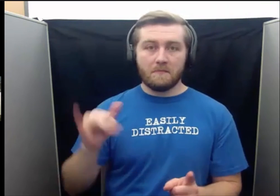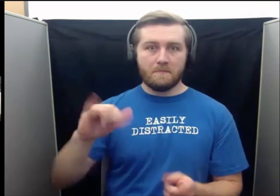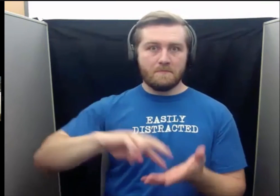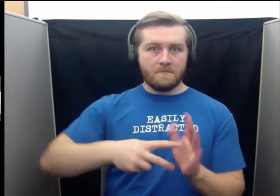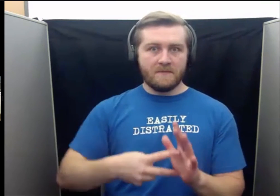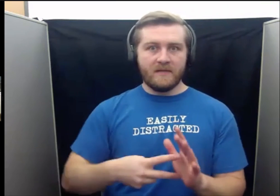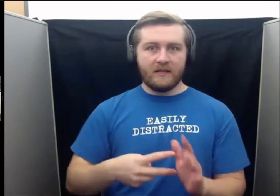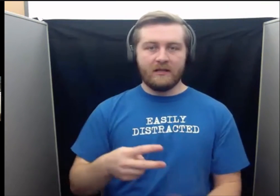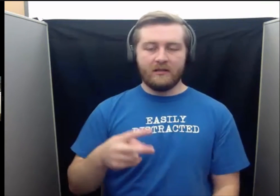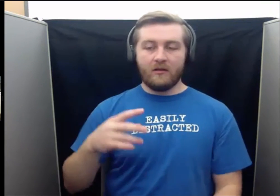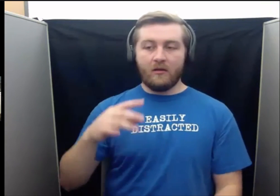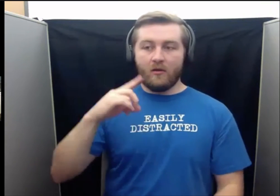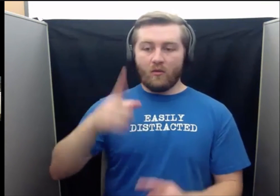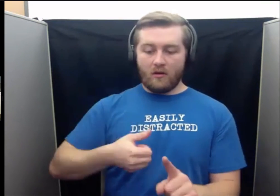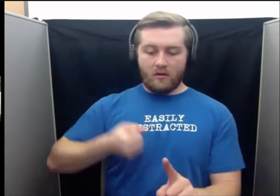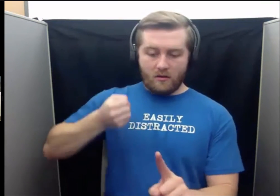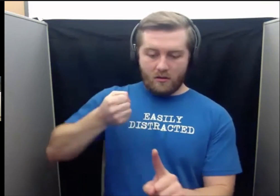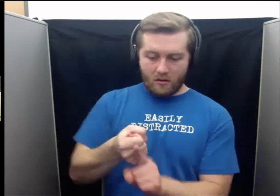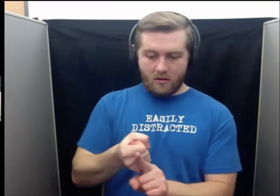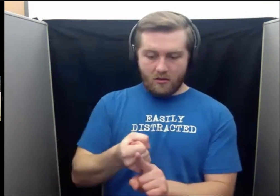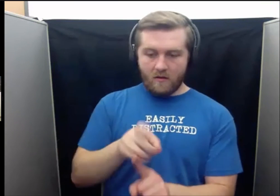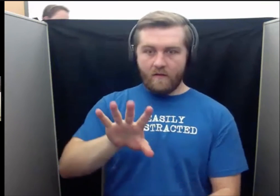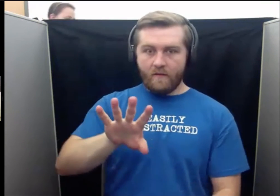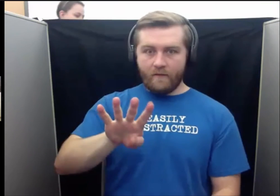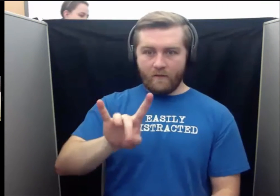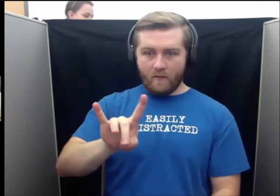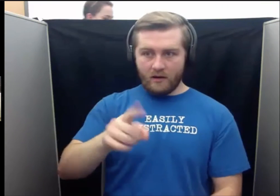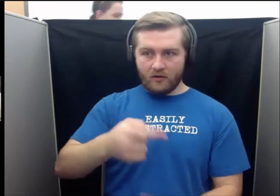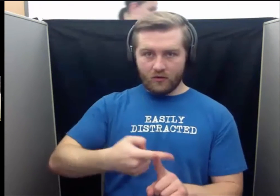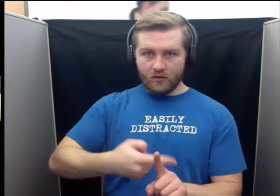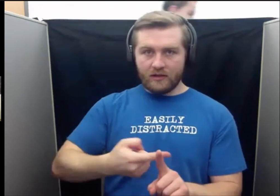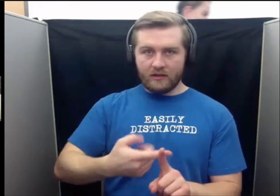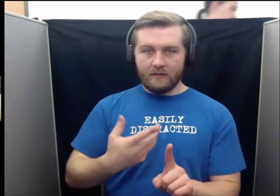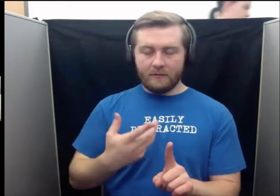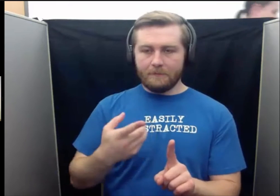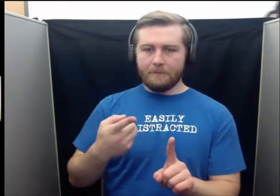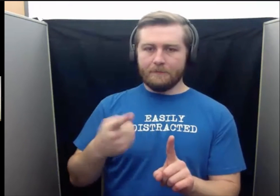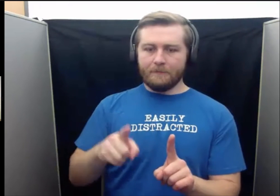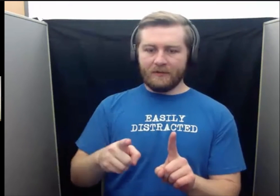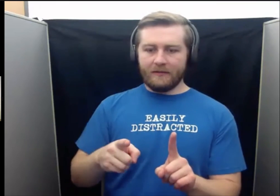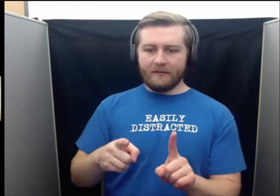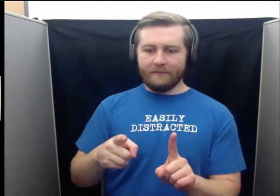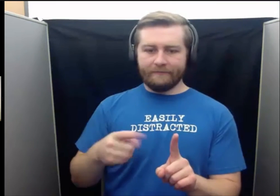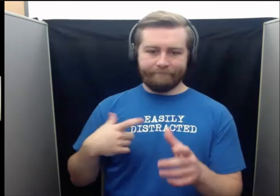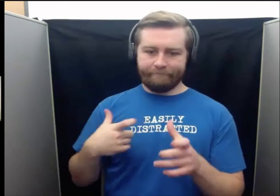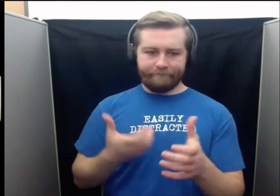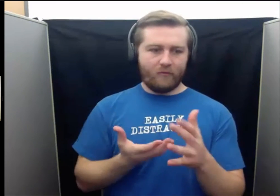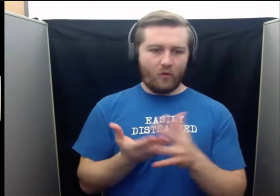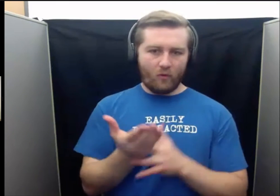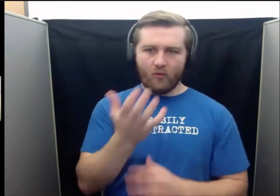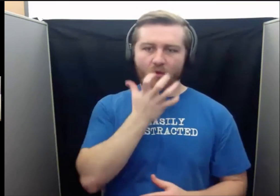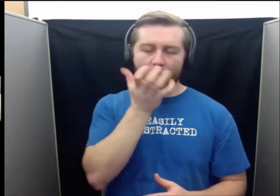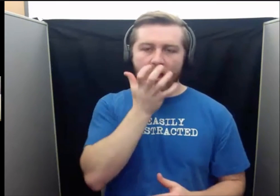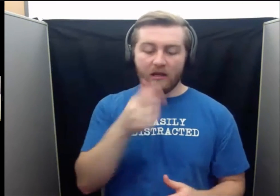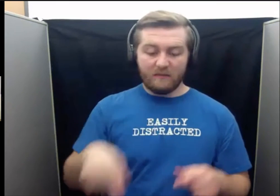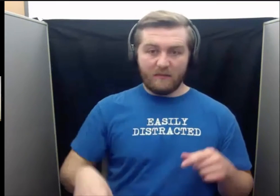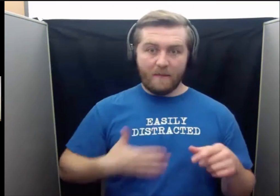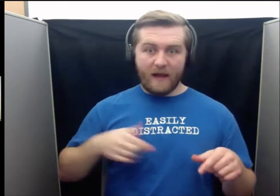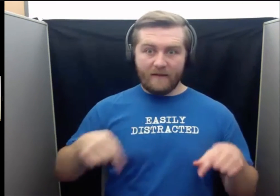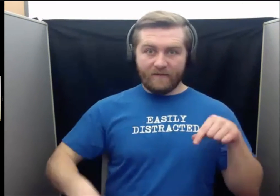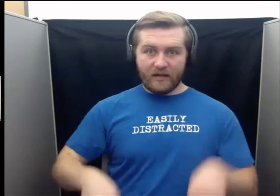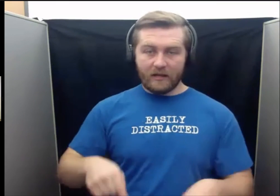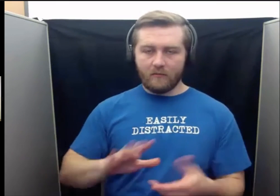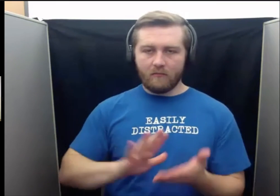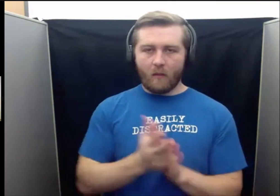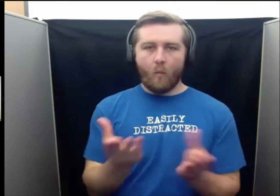the tulips this morning, I would have gotten my shoes wet or my toes or whatever. That's the dew point.